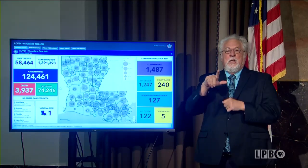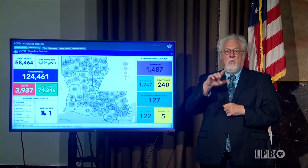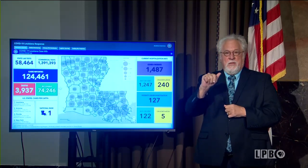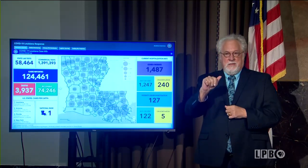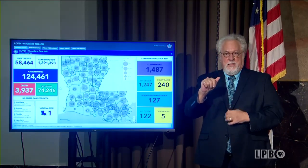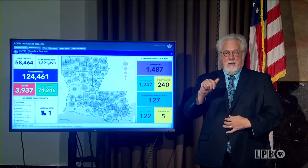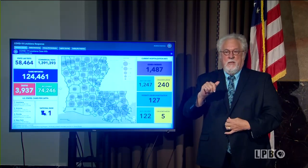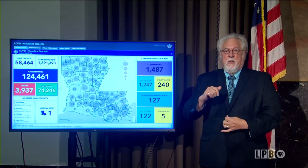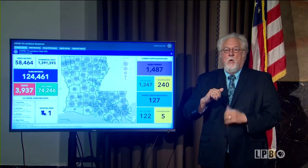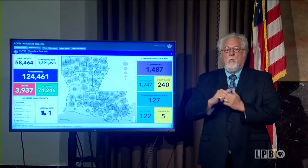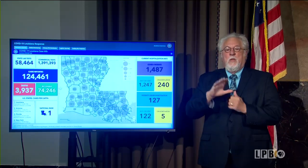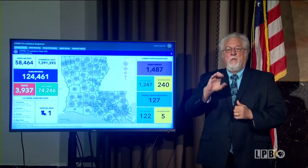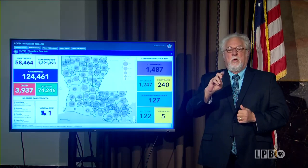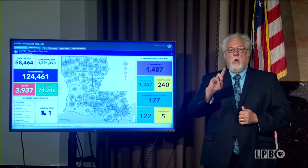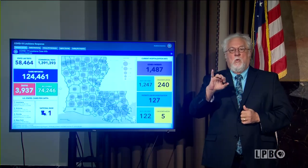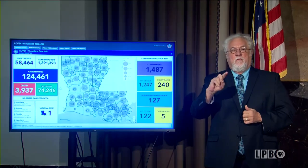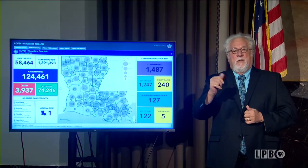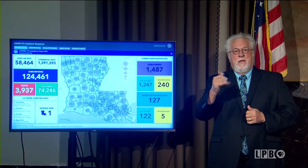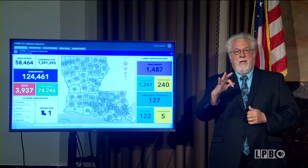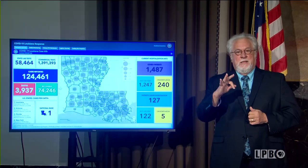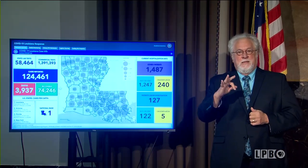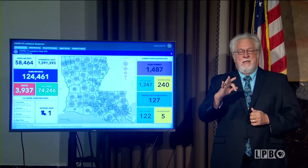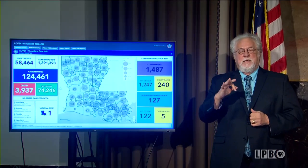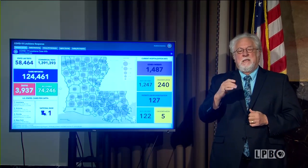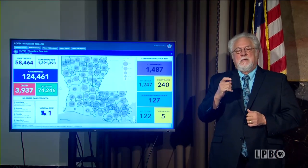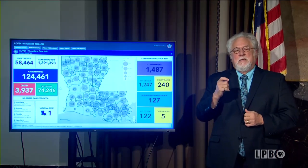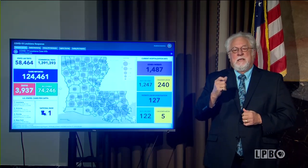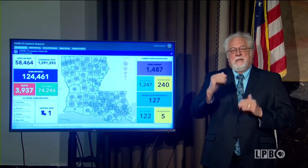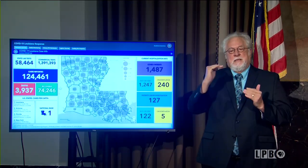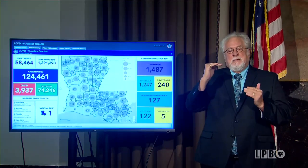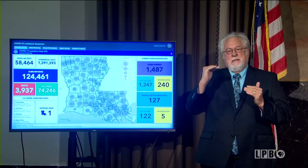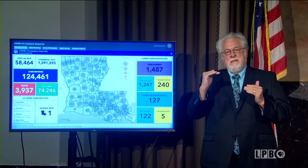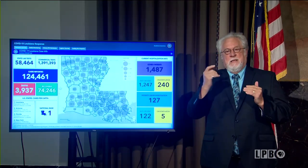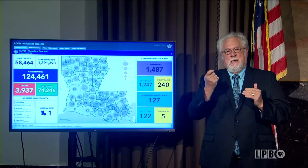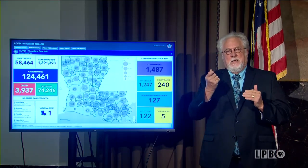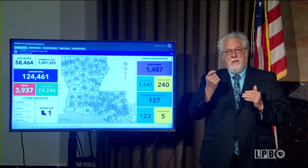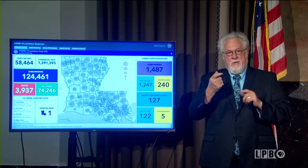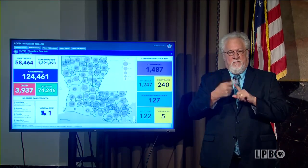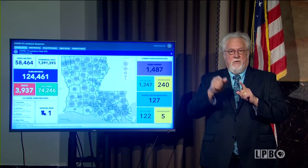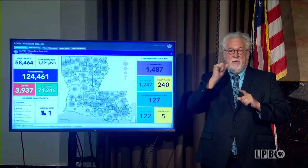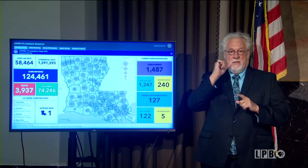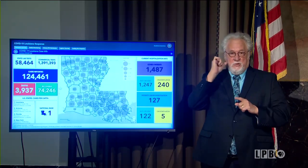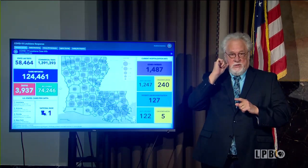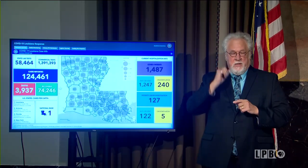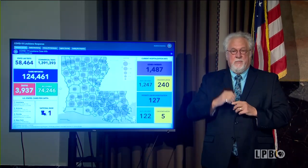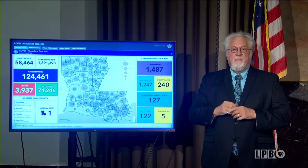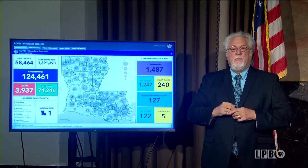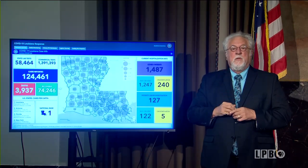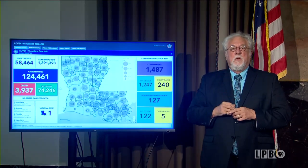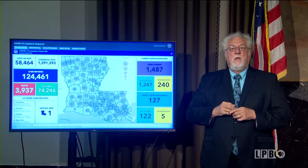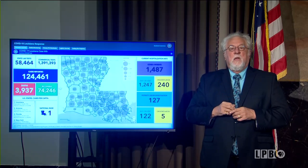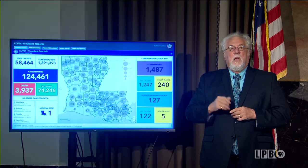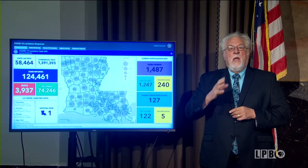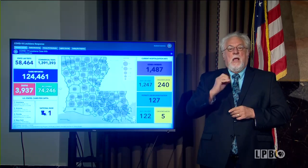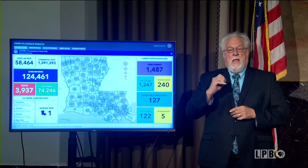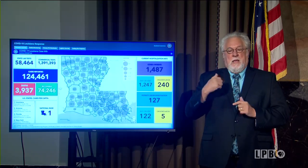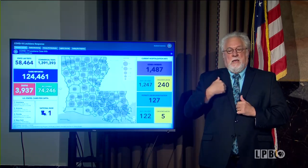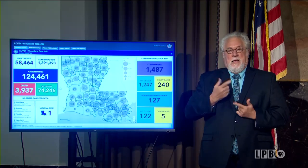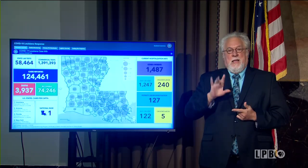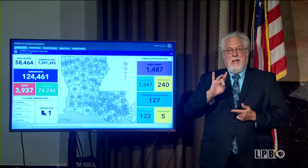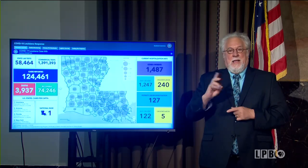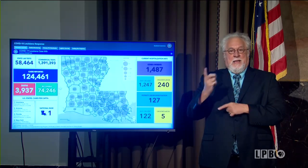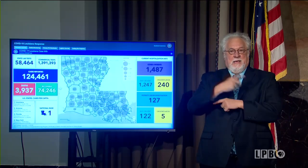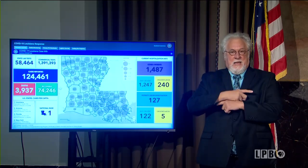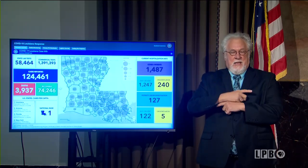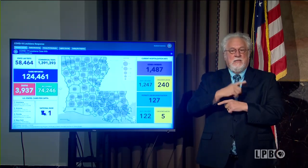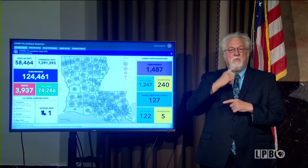Louisiana with COVID-19, which is a slight tick down from yesterday, and over the last 8 days